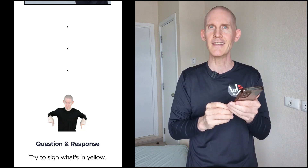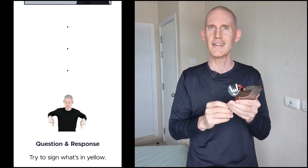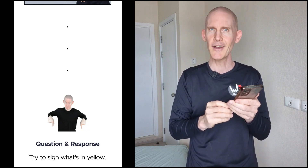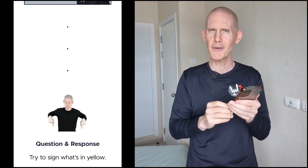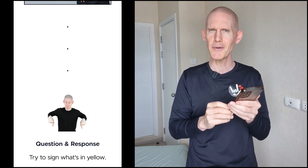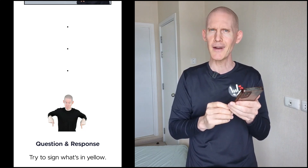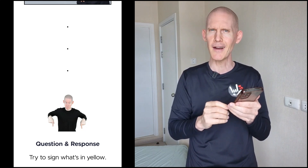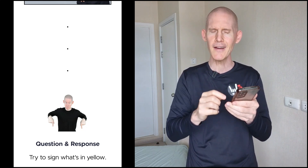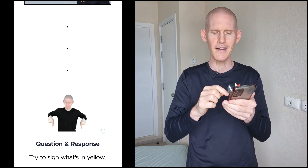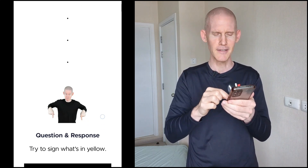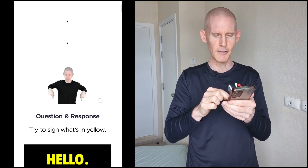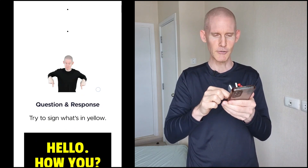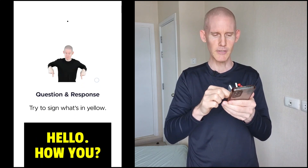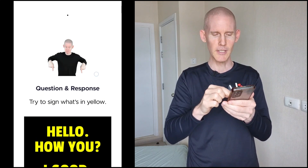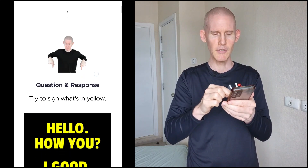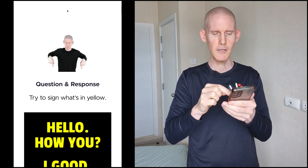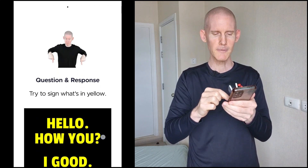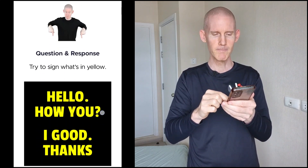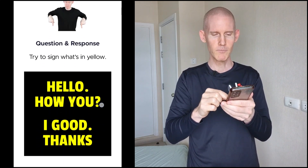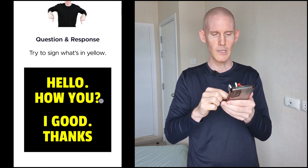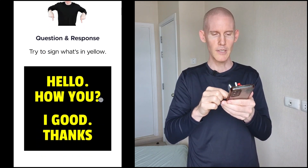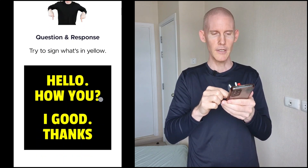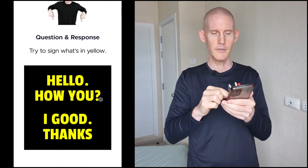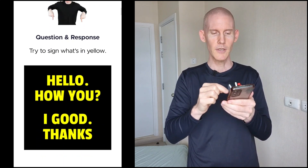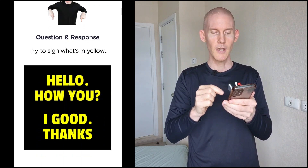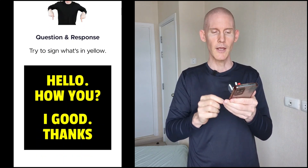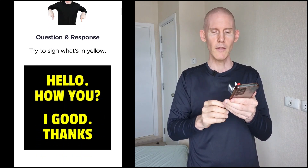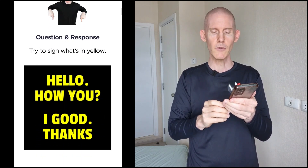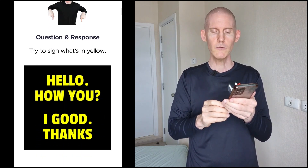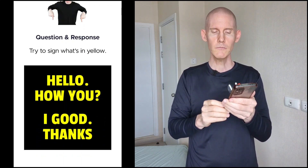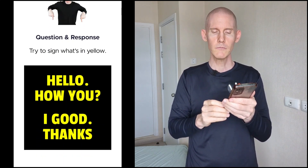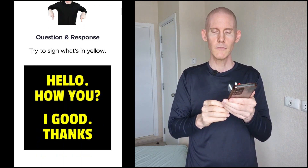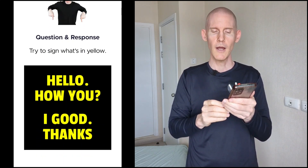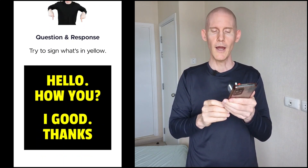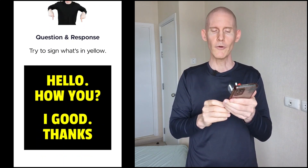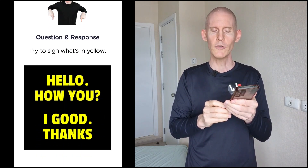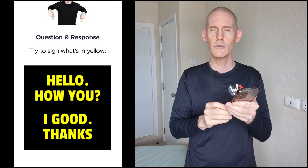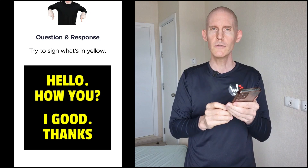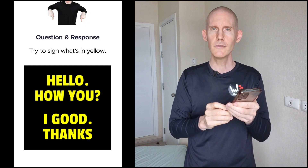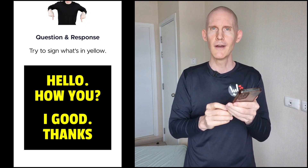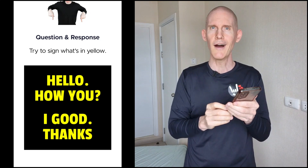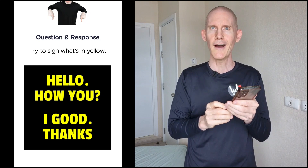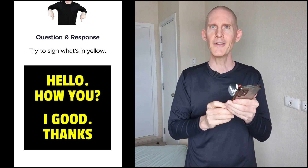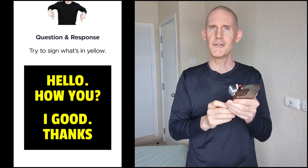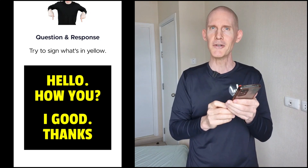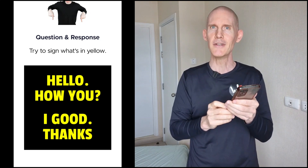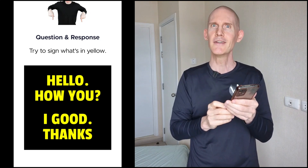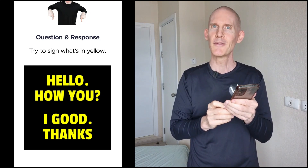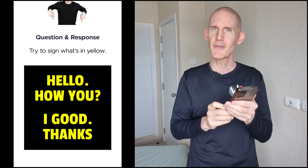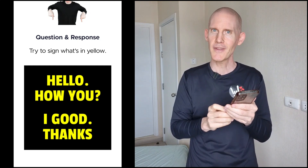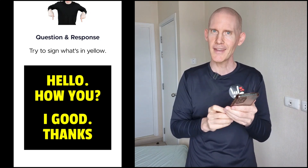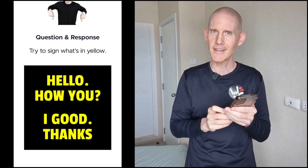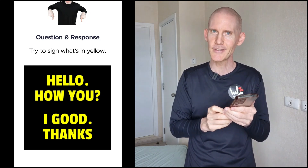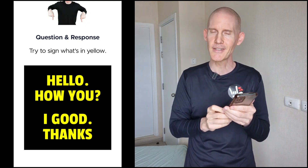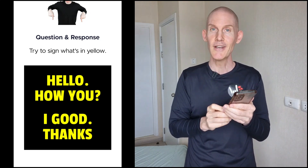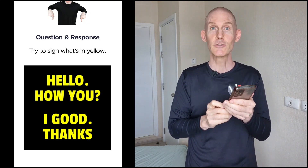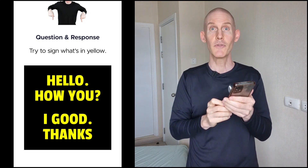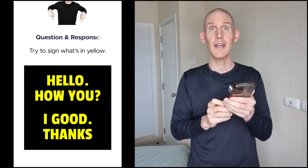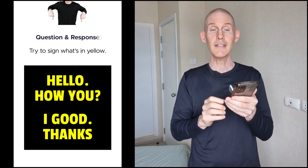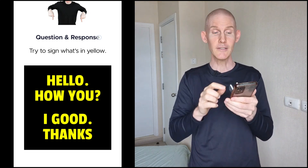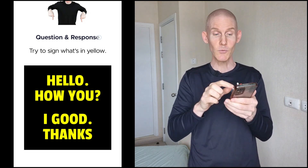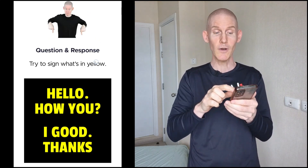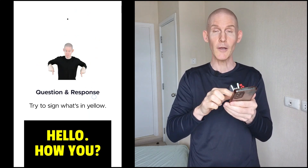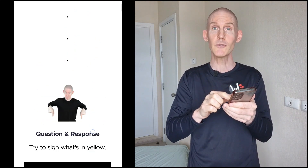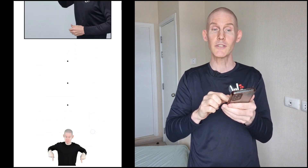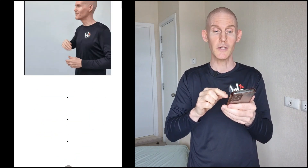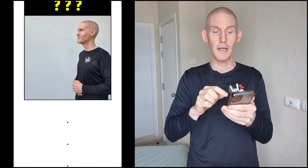what's in yellow. So let's take a look. It's hello, how you, I good, thanks. So